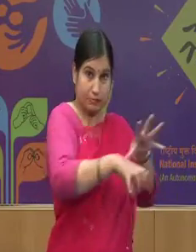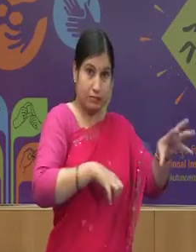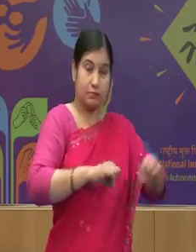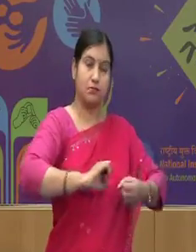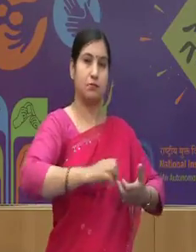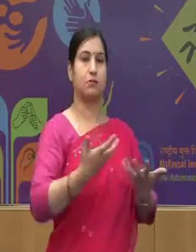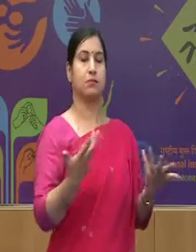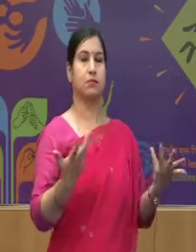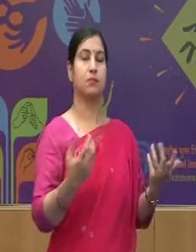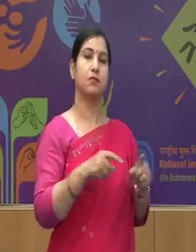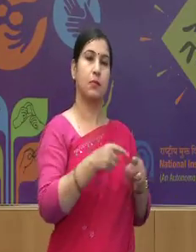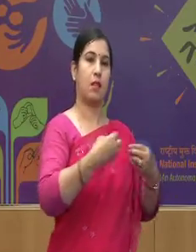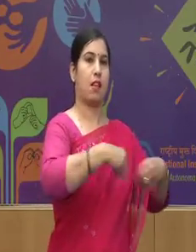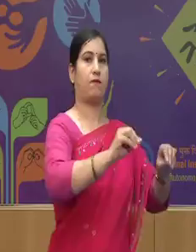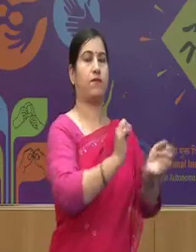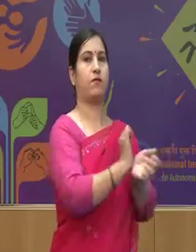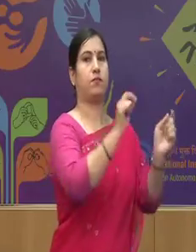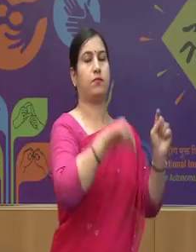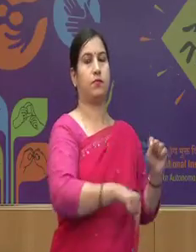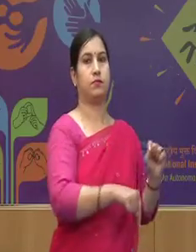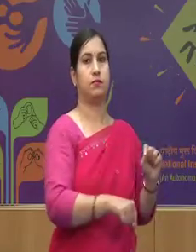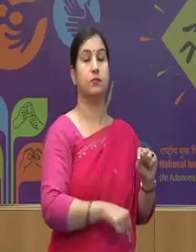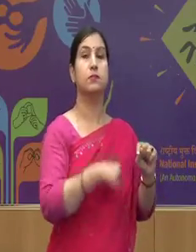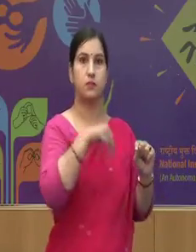This was a positive outcome of the Second World War.